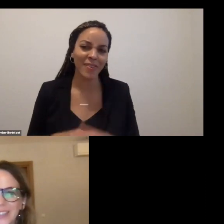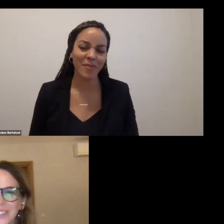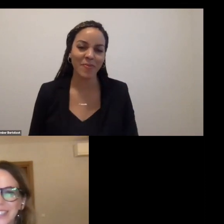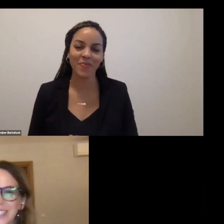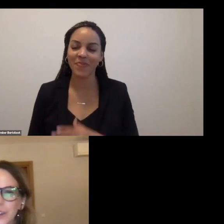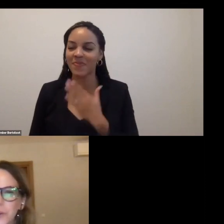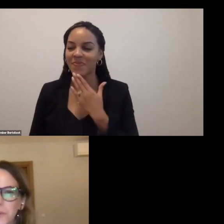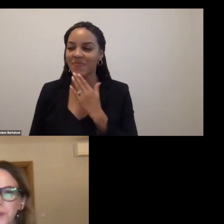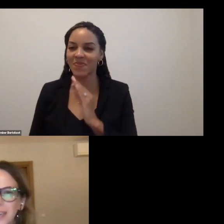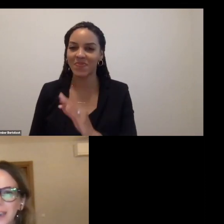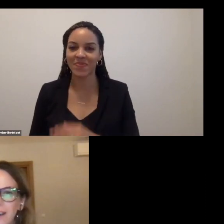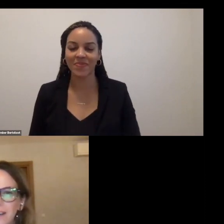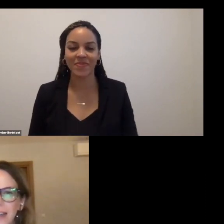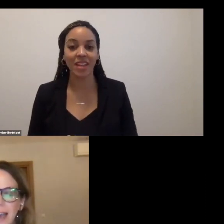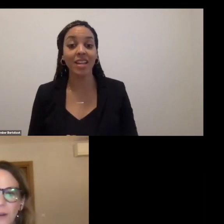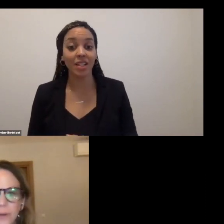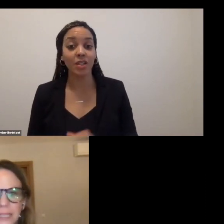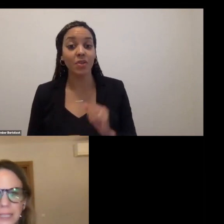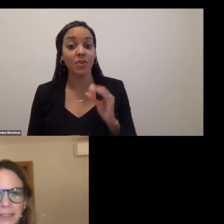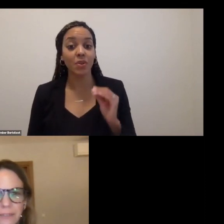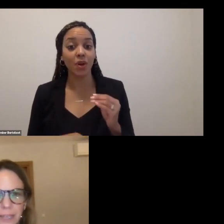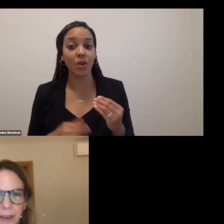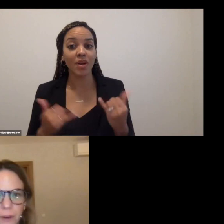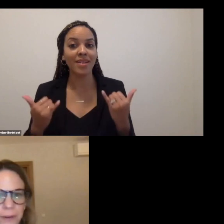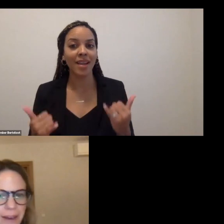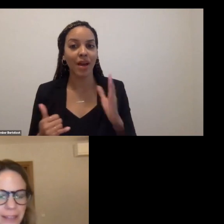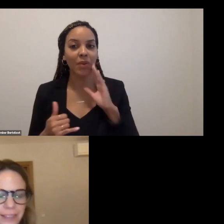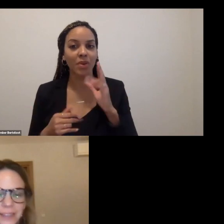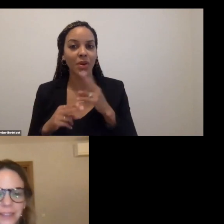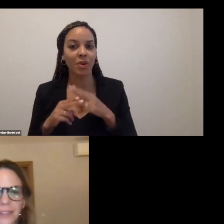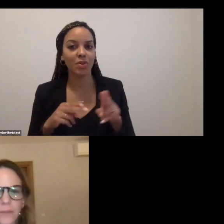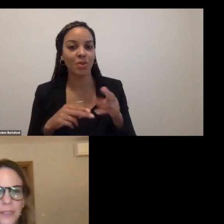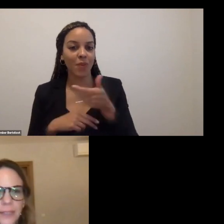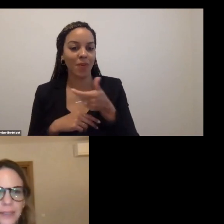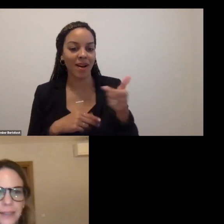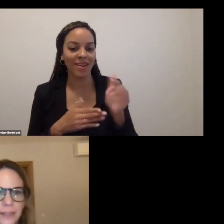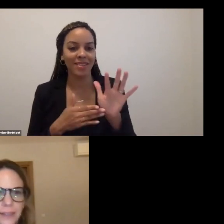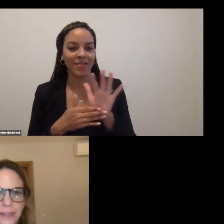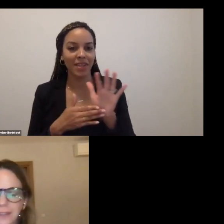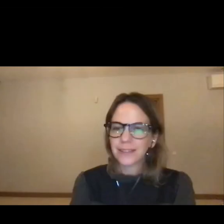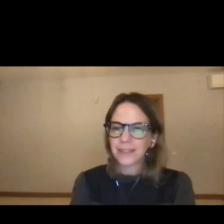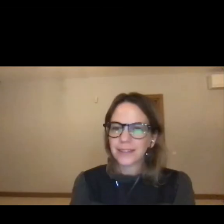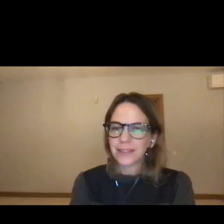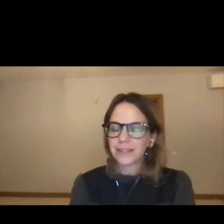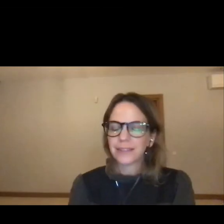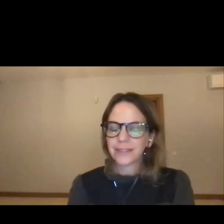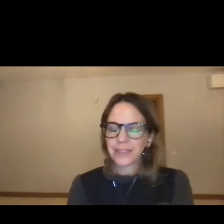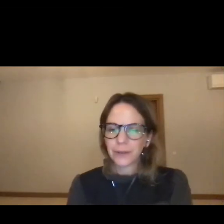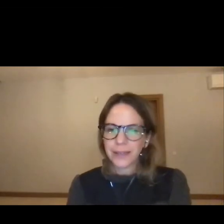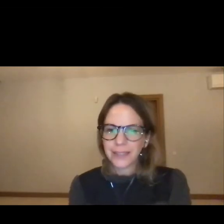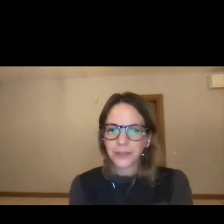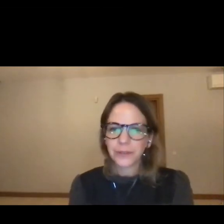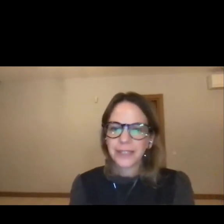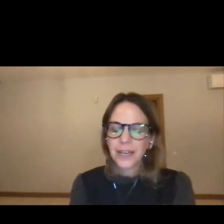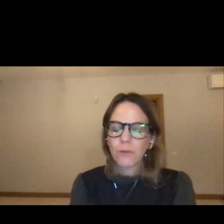Thank you. So we are now going to see a video. It's almost like a